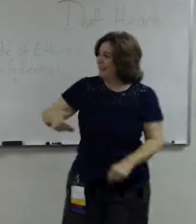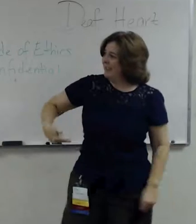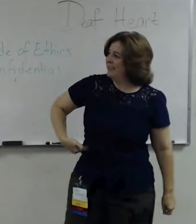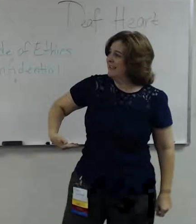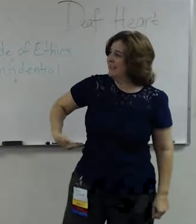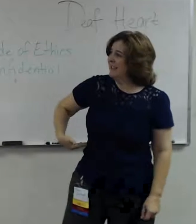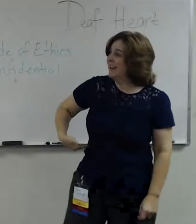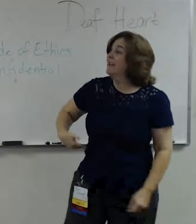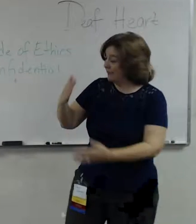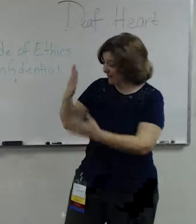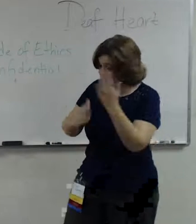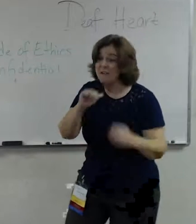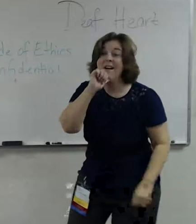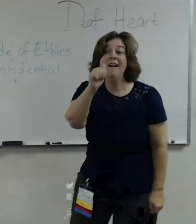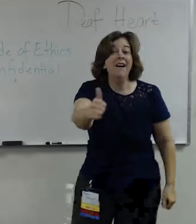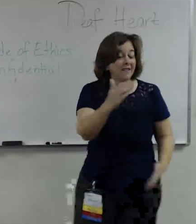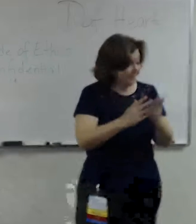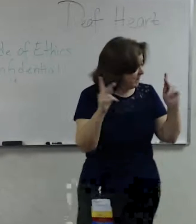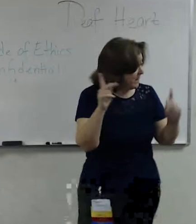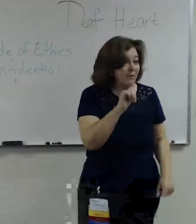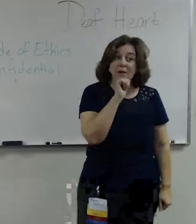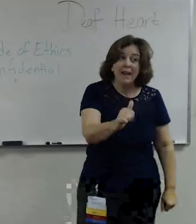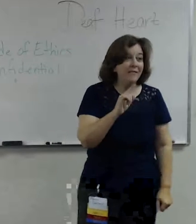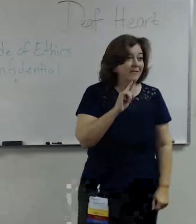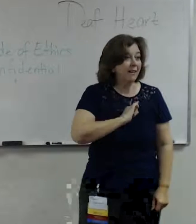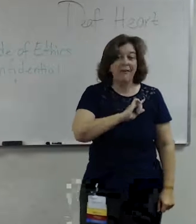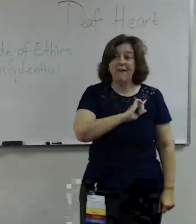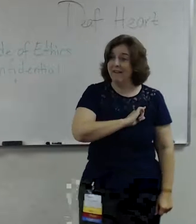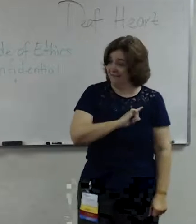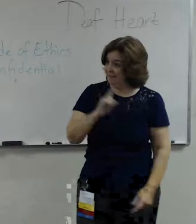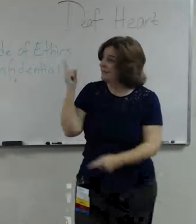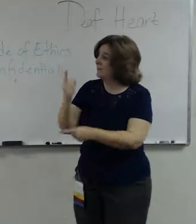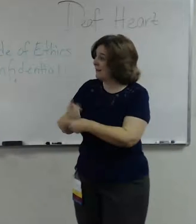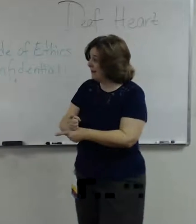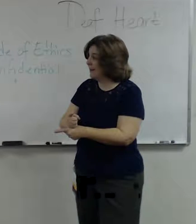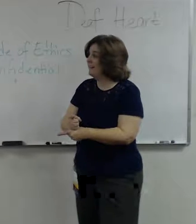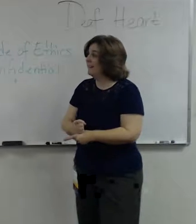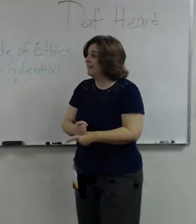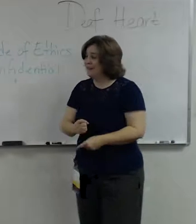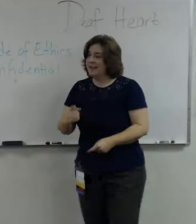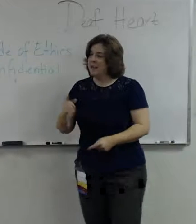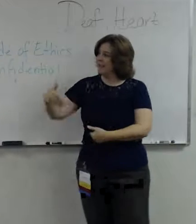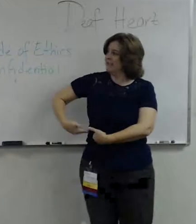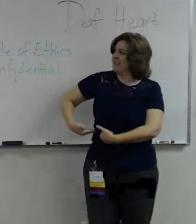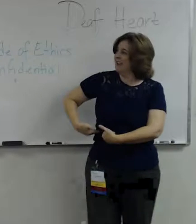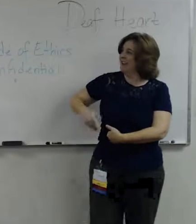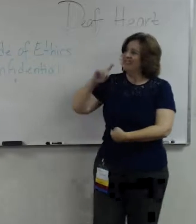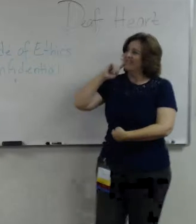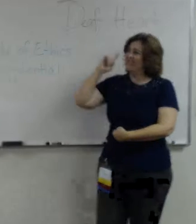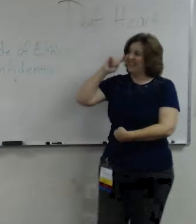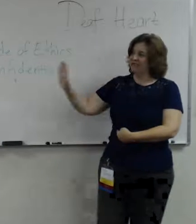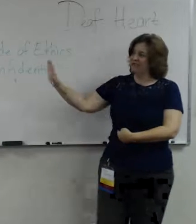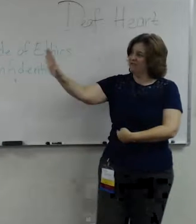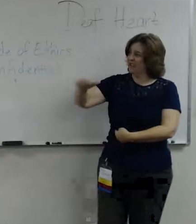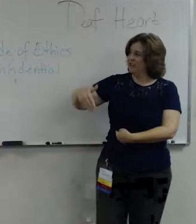It's in the head. Some are not. Some people don't have deaf heart. That's right. It's in the gut. Deaf, it's your